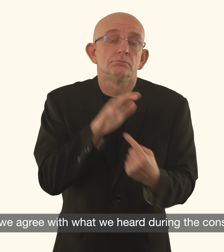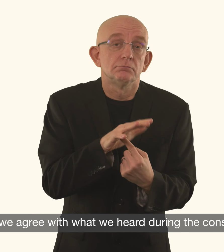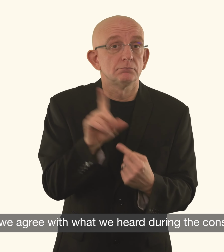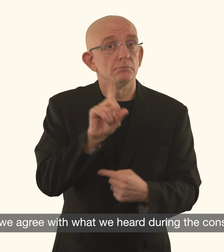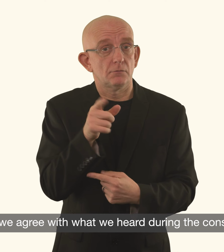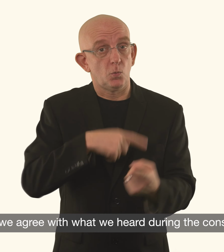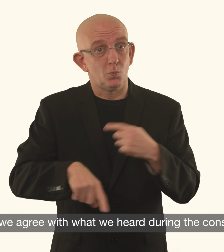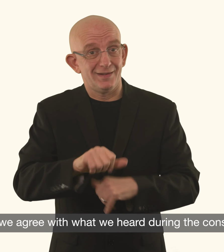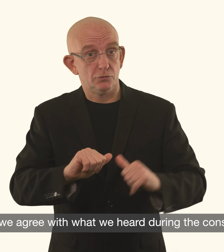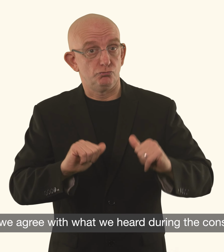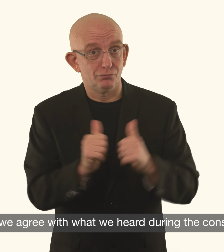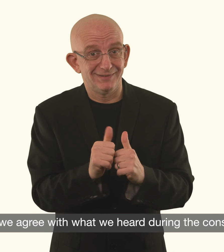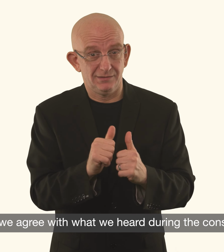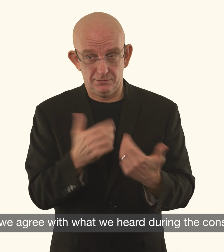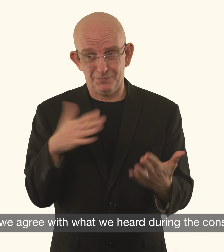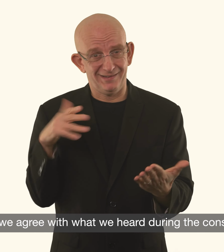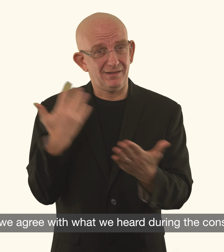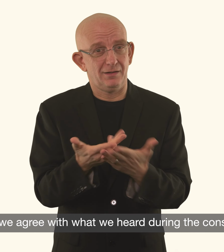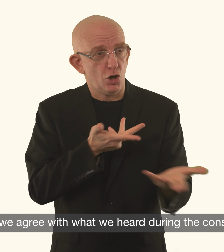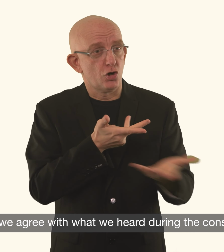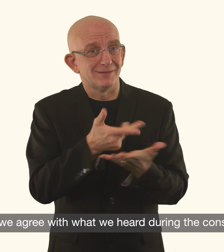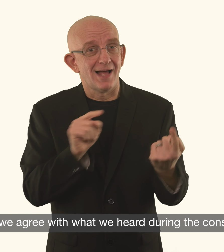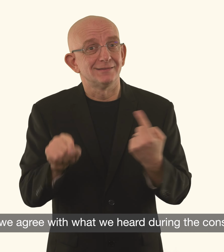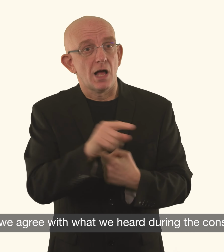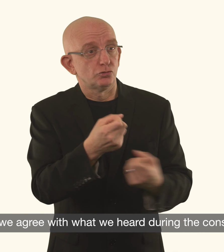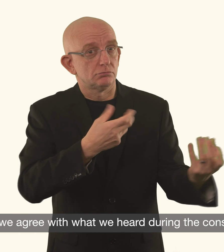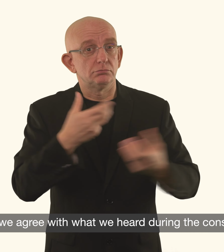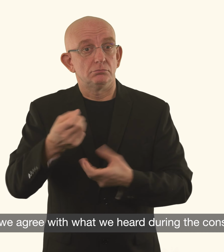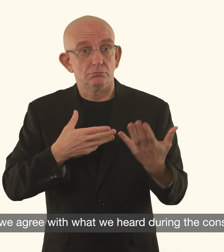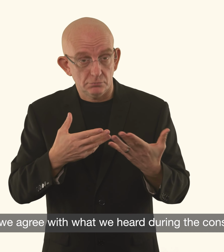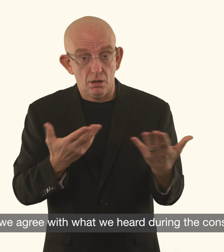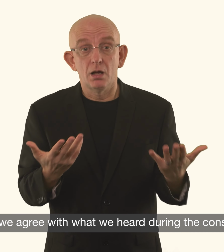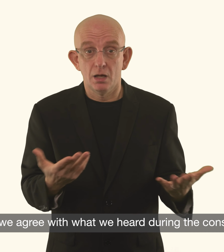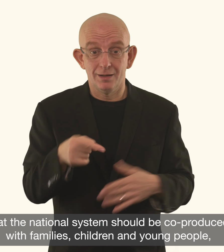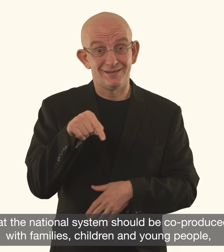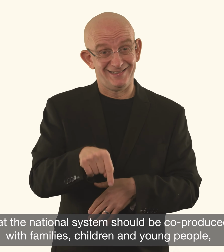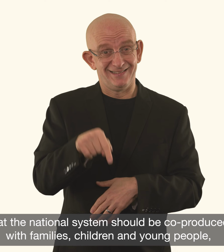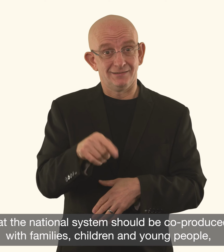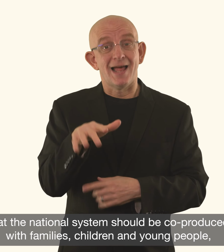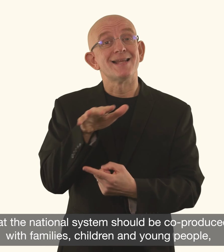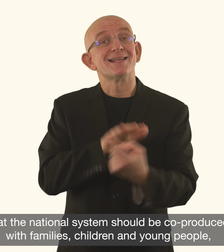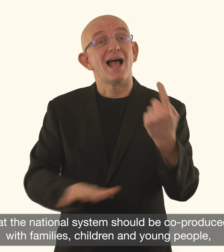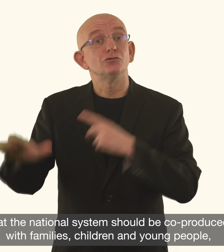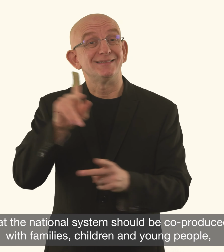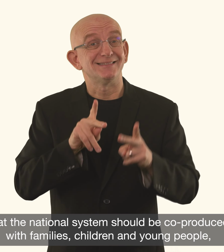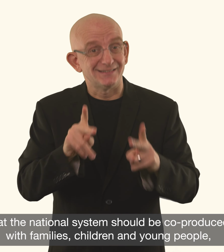Critically, we agree with what we heard during the consultation, that the national system should be co-produced with families,